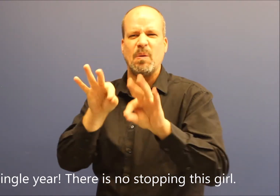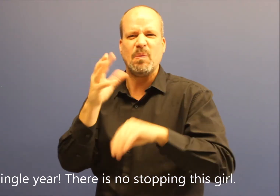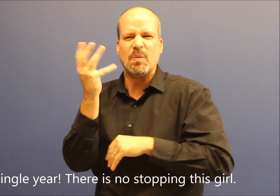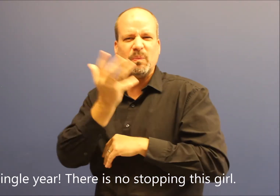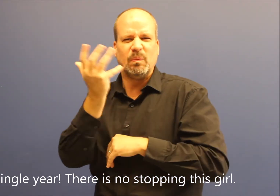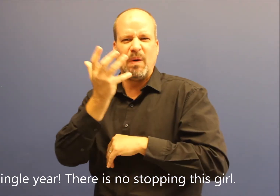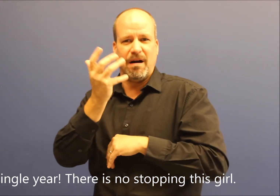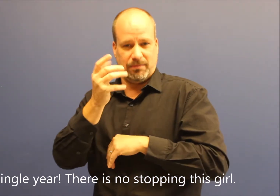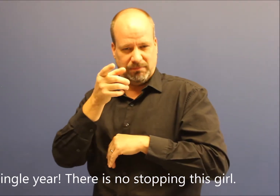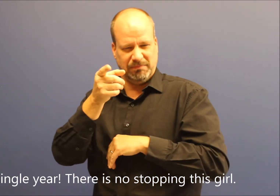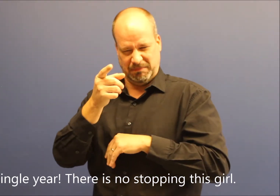There's no stopping this girl.